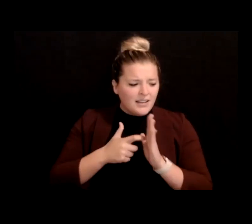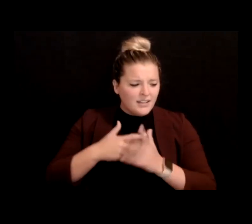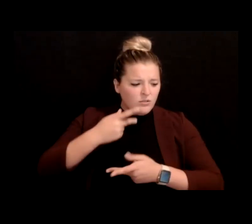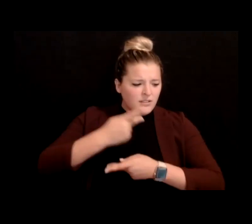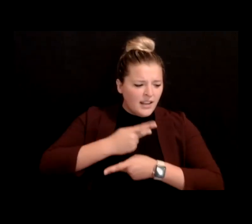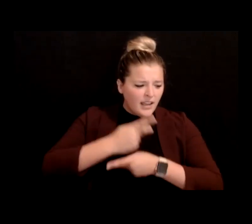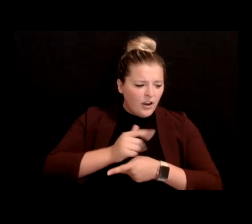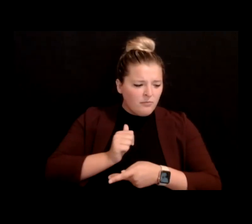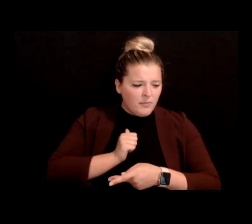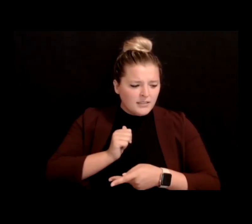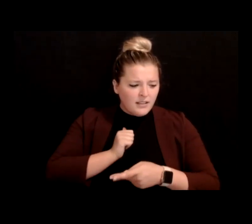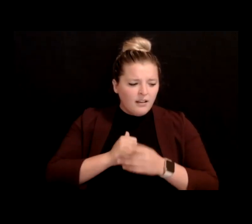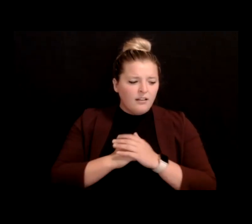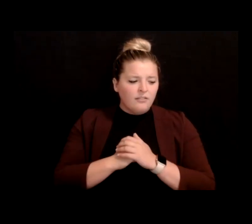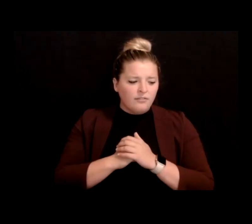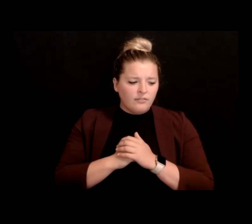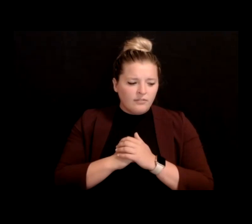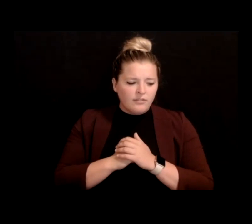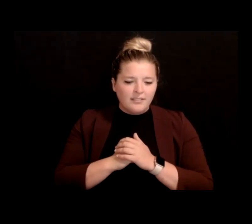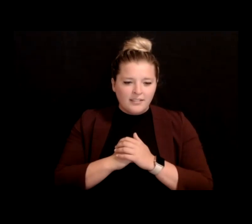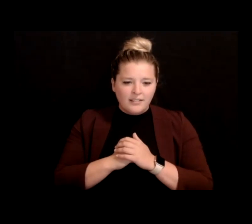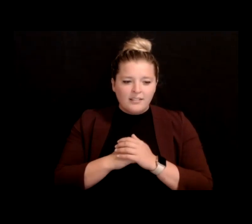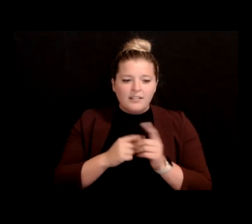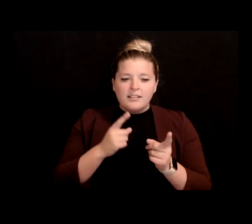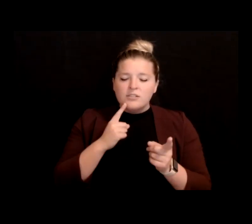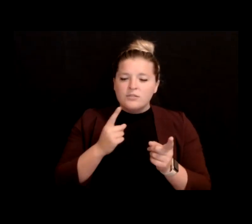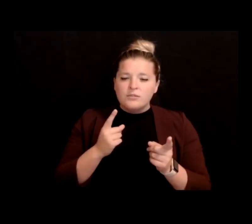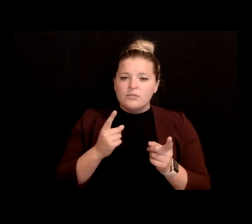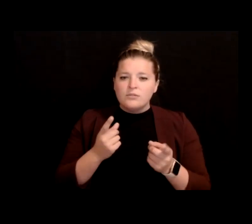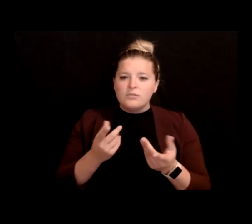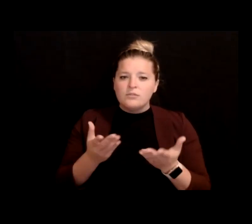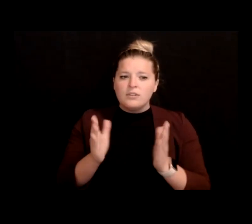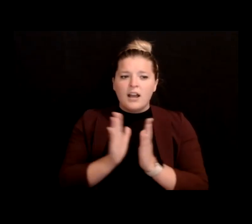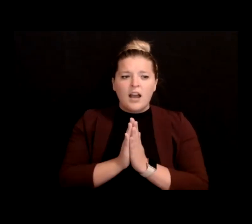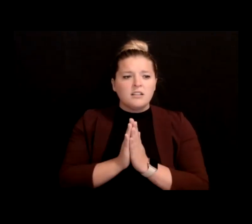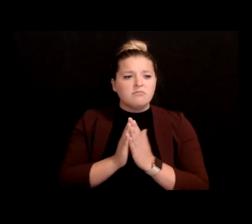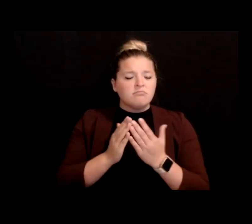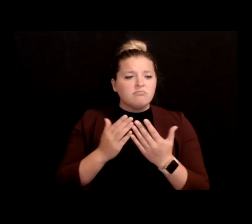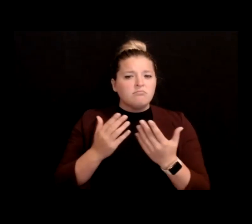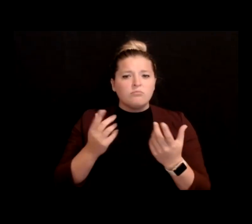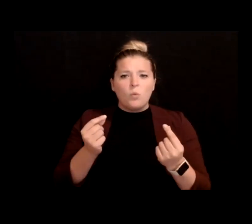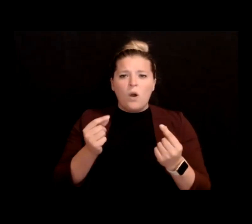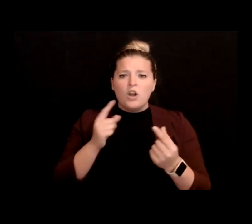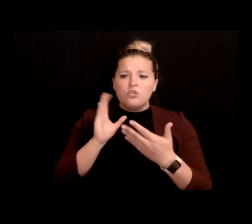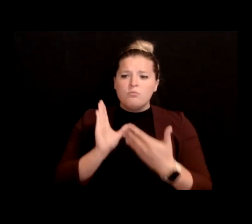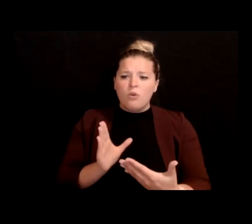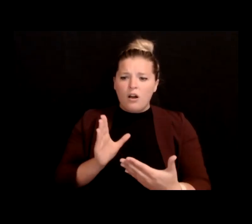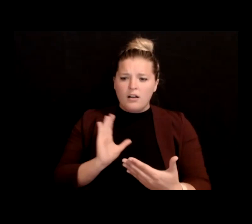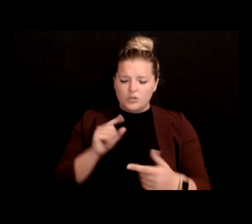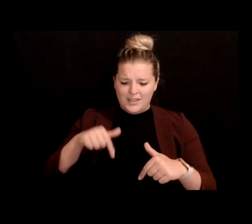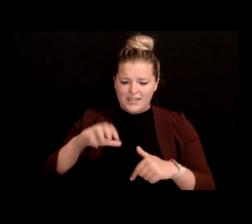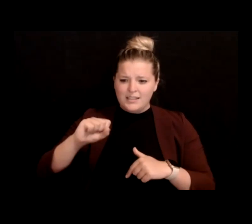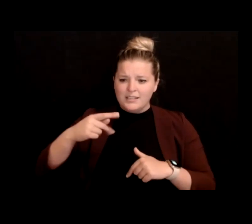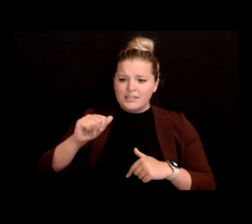thirst, to ask what it is that you've carried with you into this space today. Have you carried with you into this space your